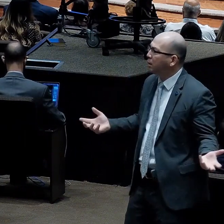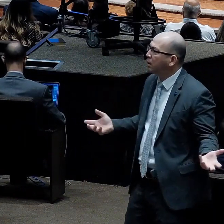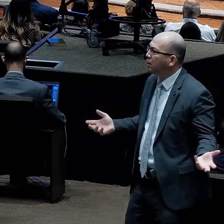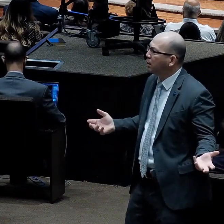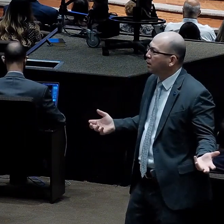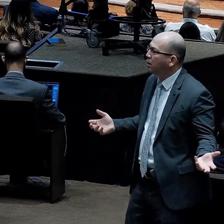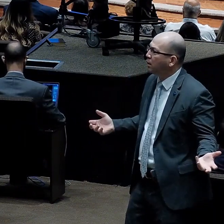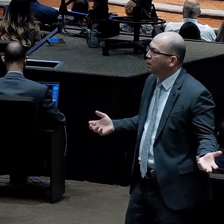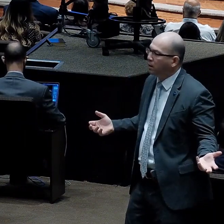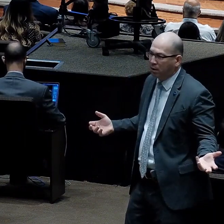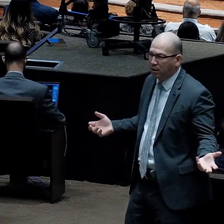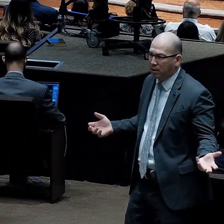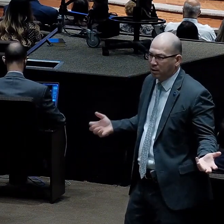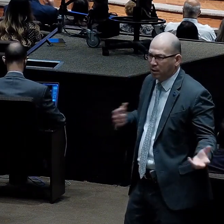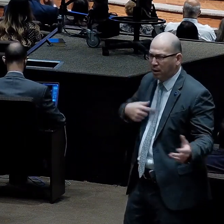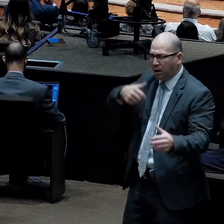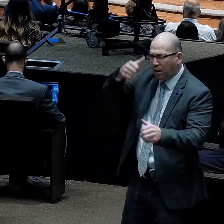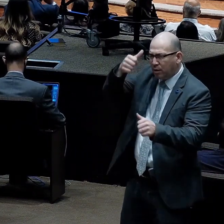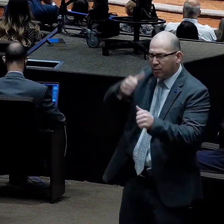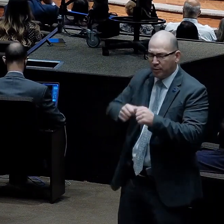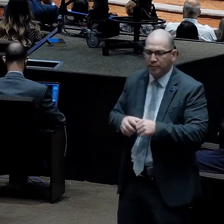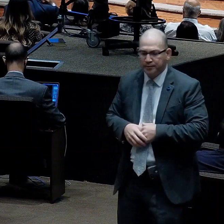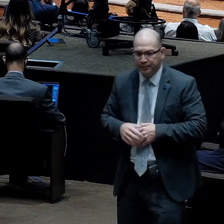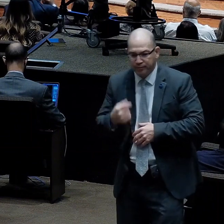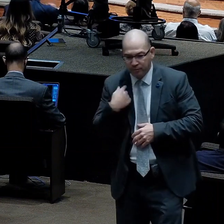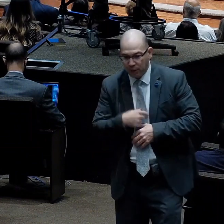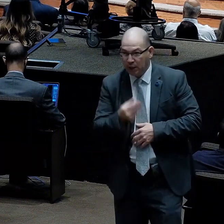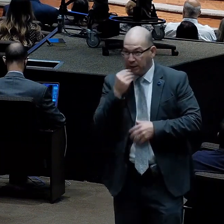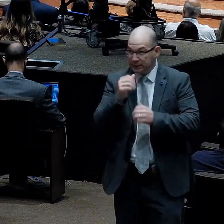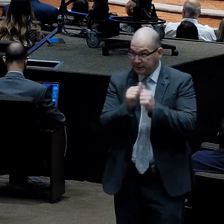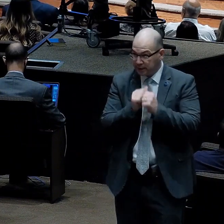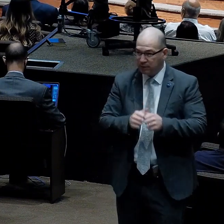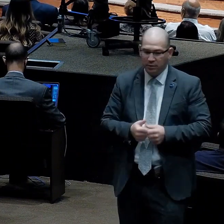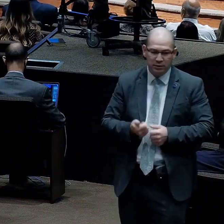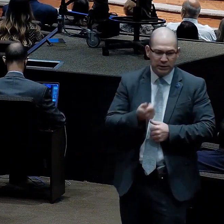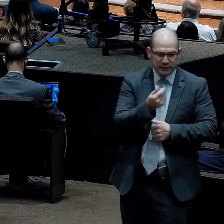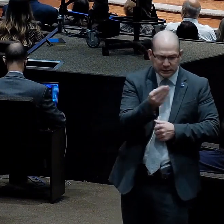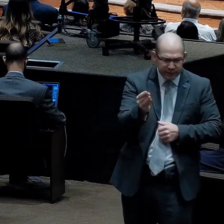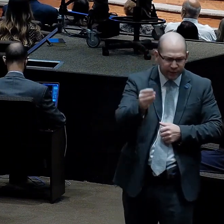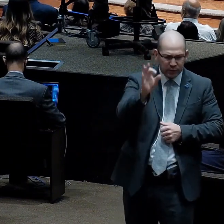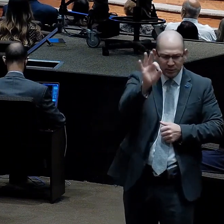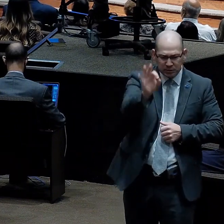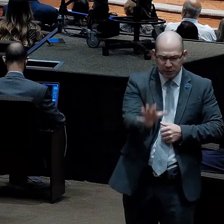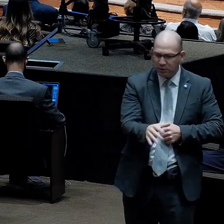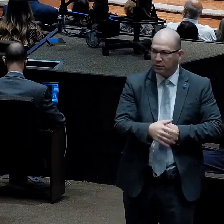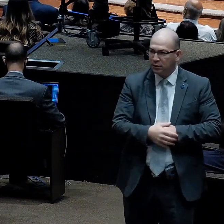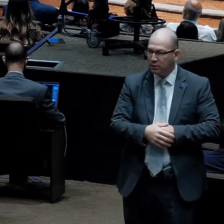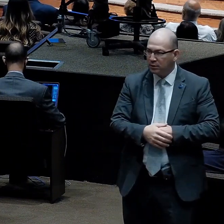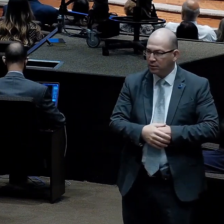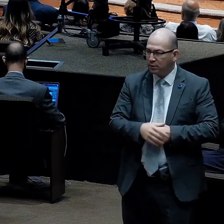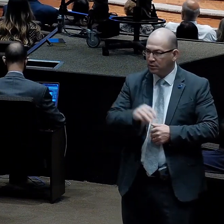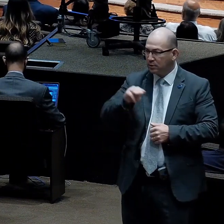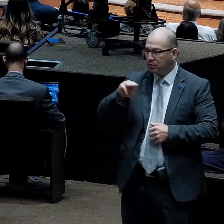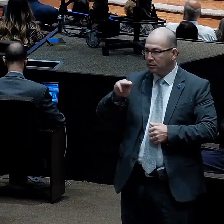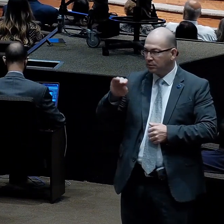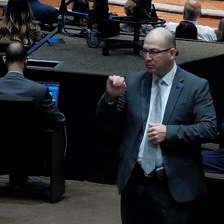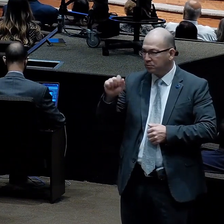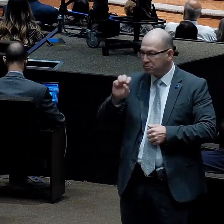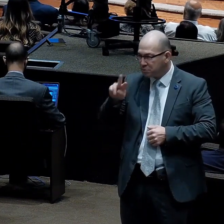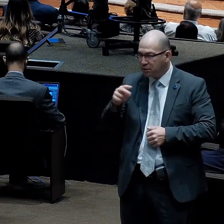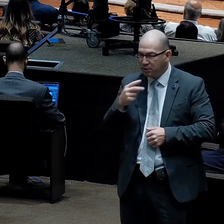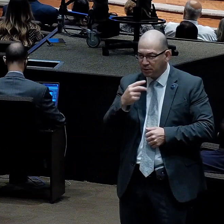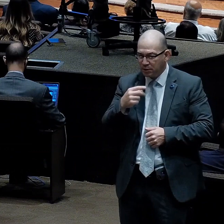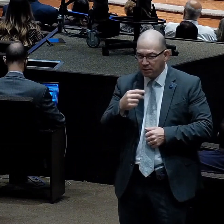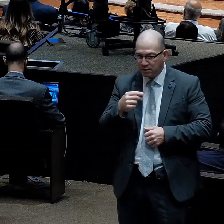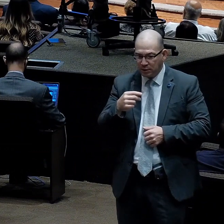And I remember we were having a meal. There were several speakers. Brother Gibbs was there. Matthew got it from his seat and went over to Brother Gibbs. Yeah, so I'm saying it's secret. Brother